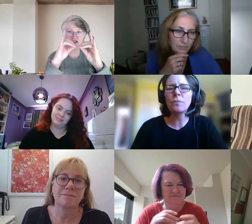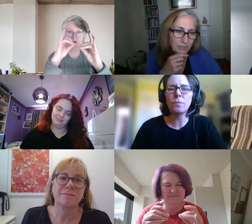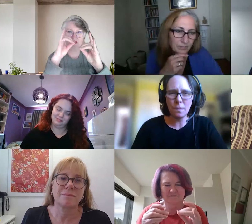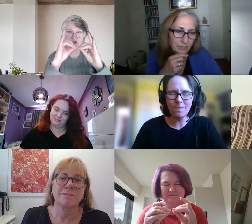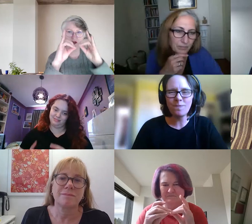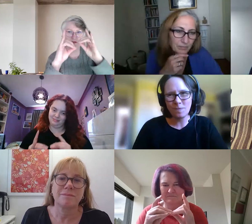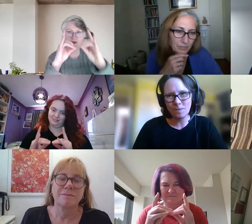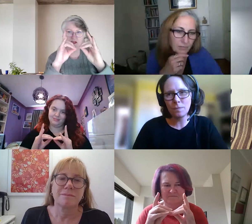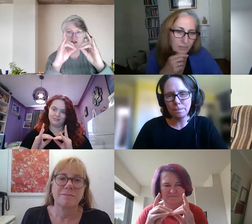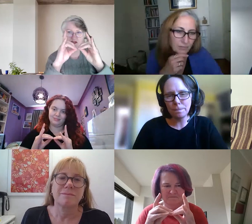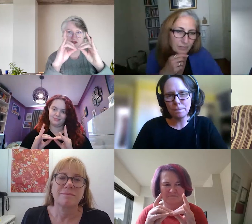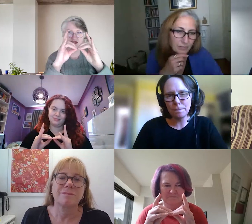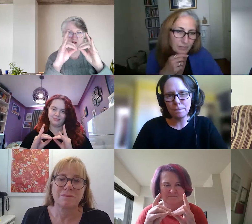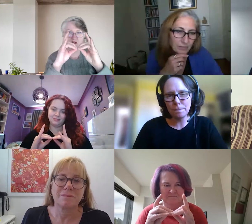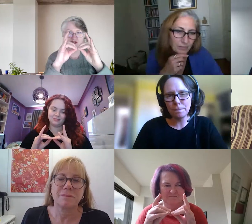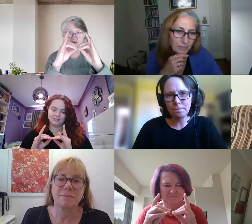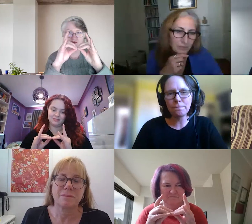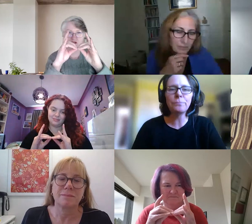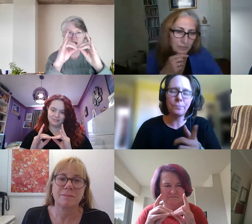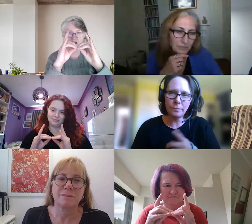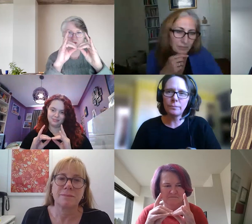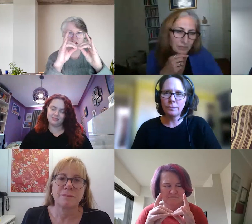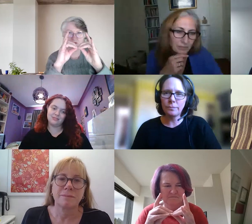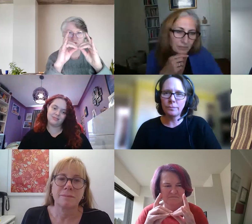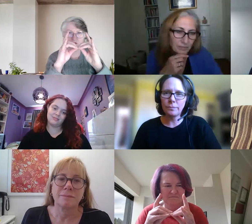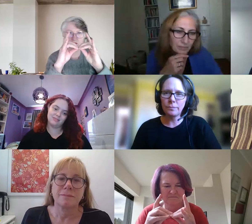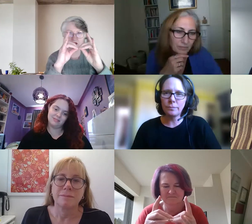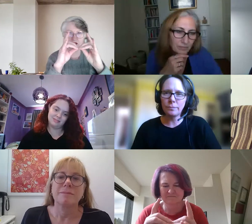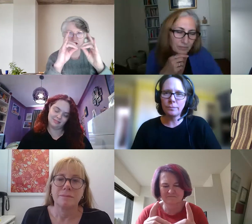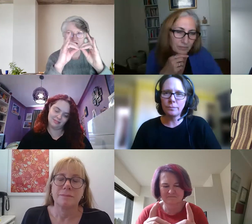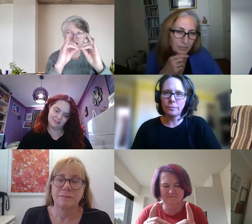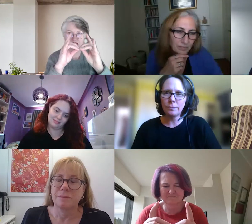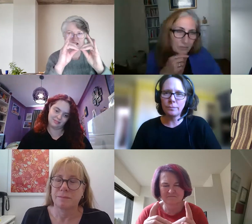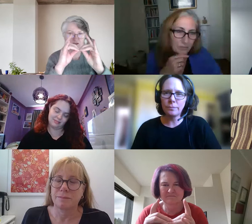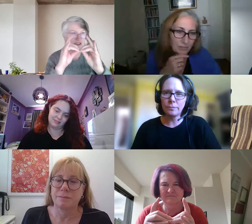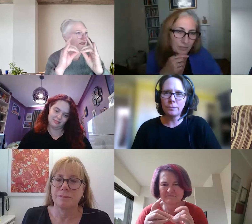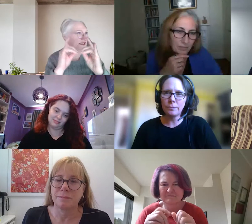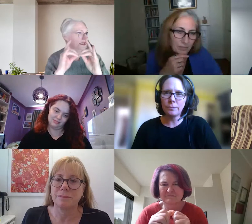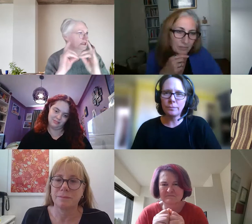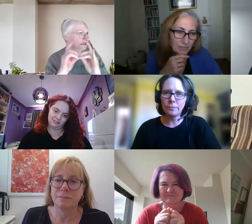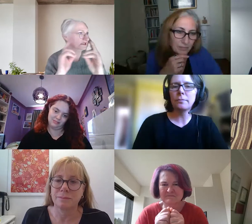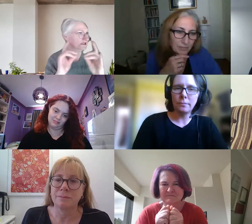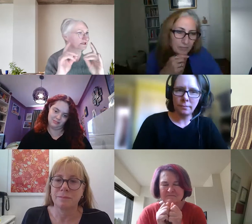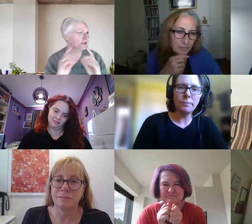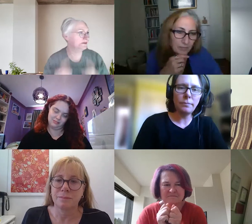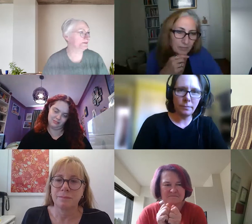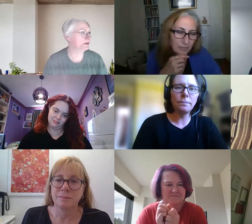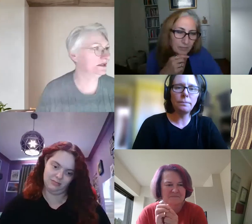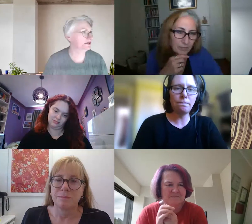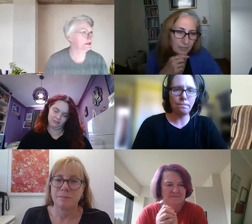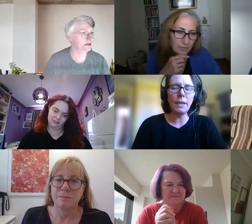teaching strategy where you've got the b and the d and you're showing the children how to actually form the letters for literacy.